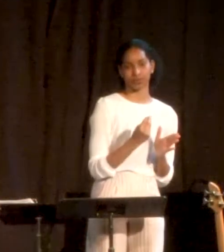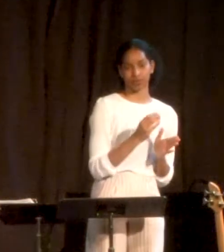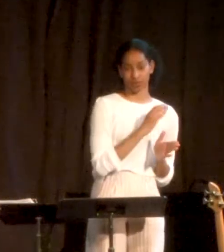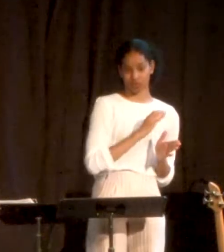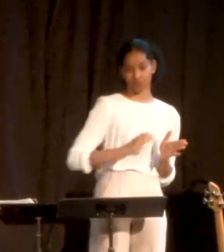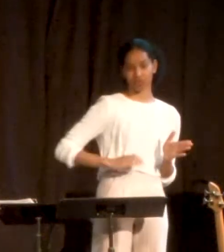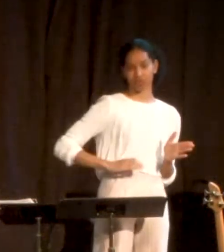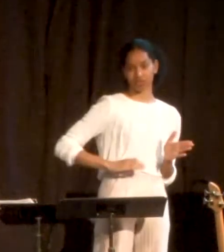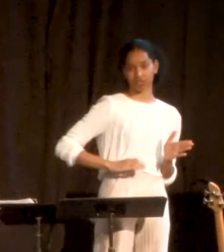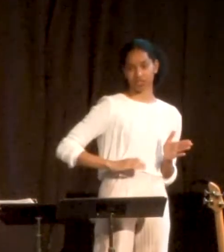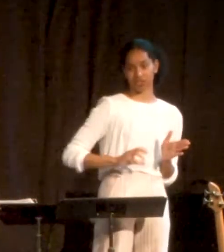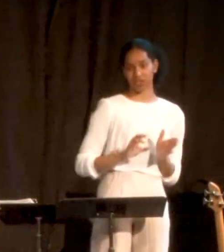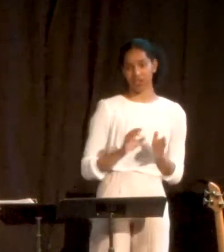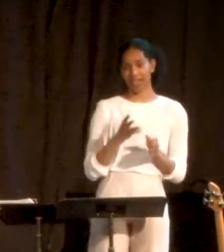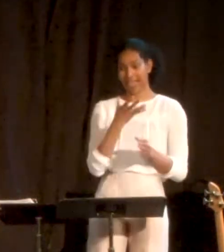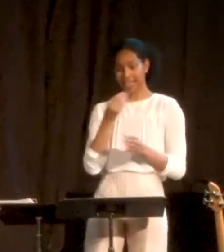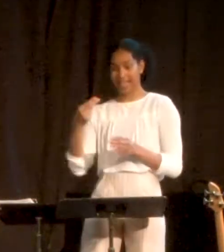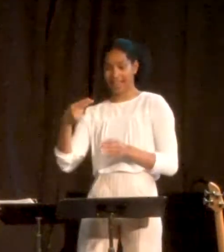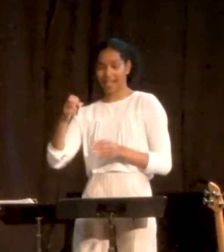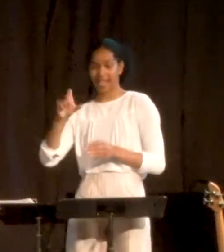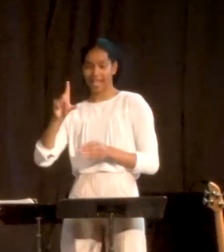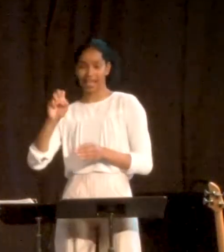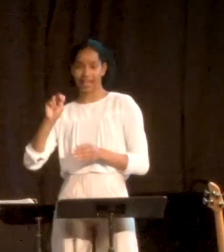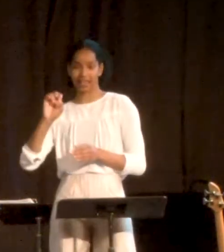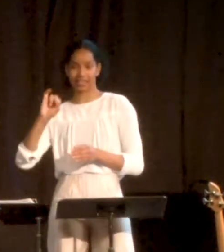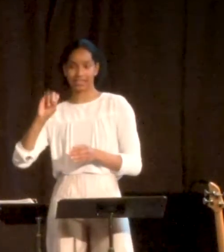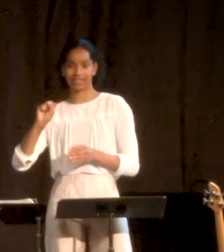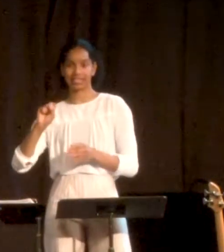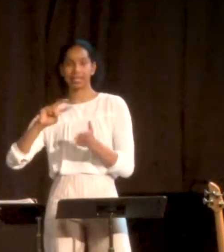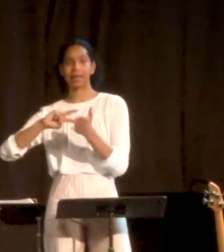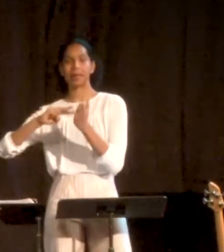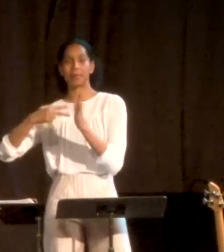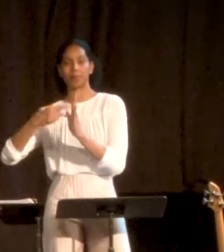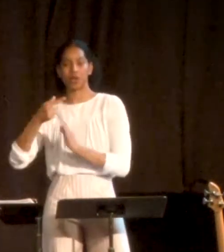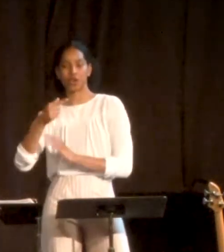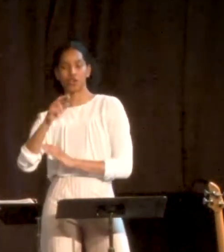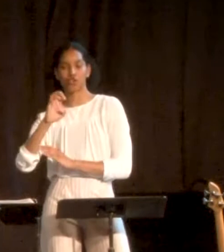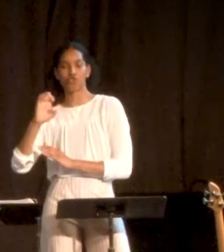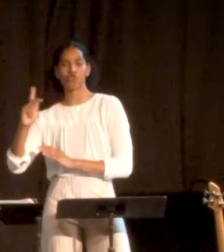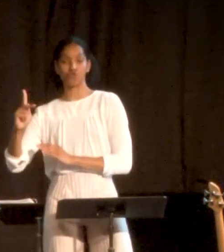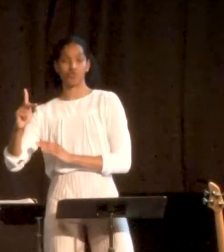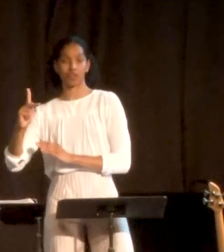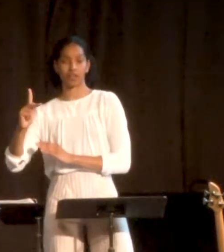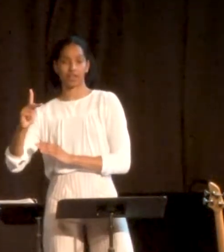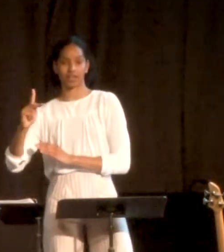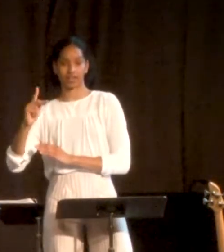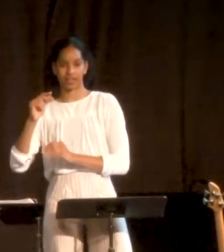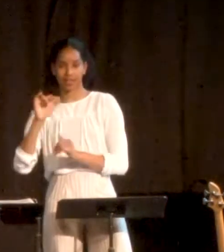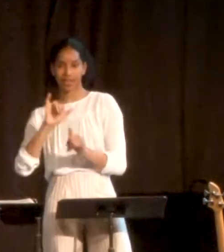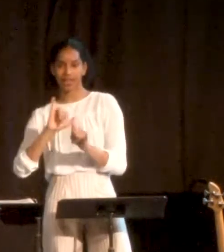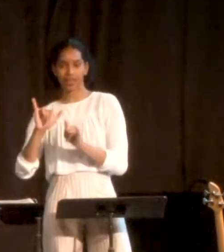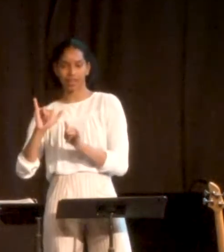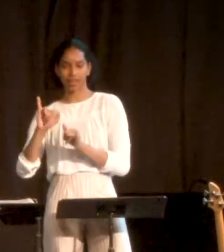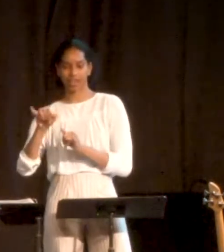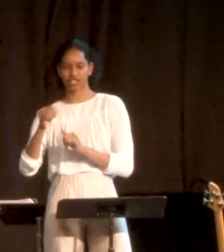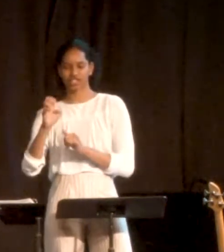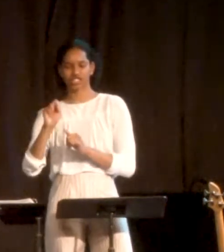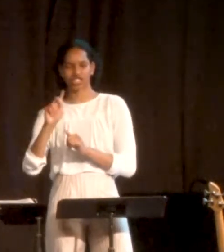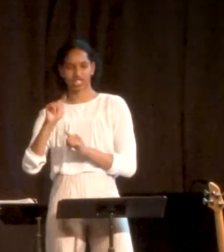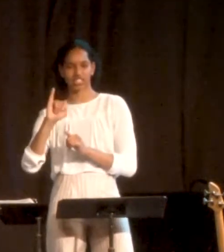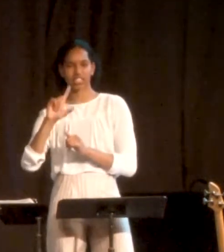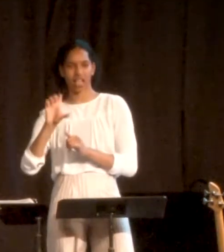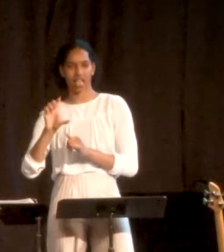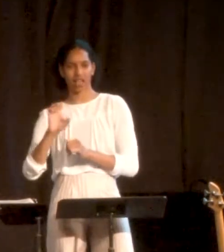Christians versus Hellenist meaning Greek in the sense of Gentile Christians, because at this